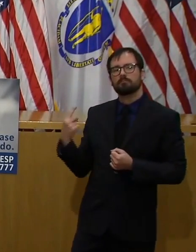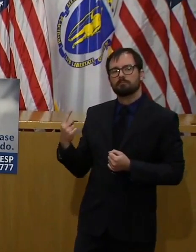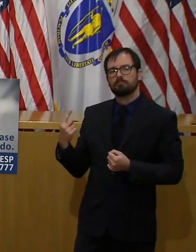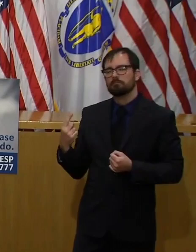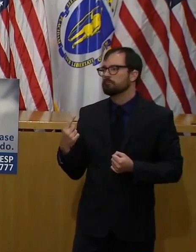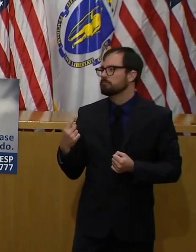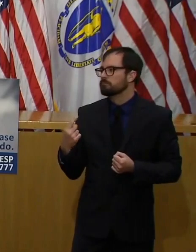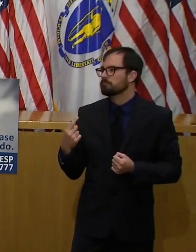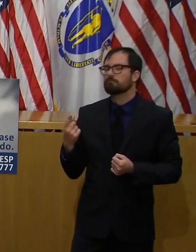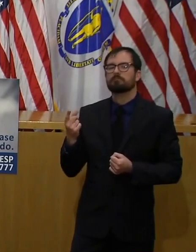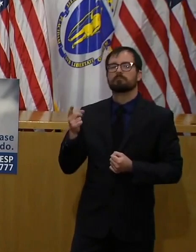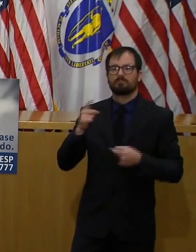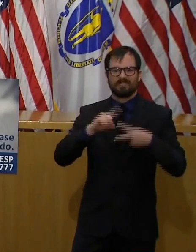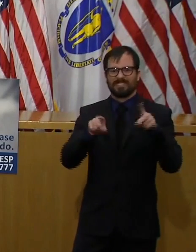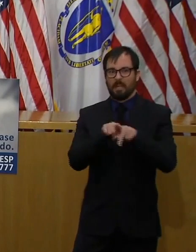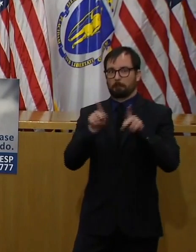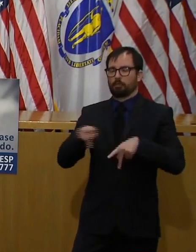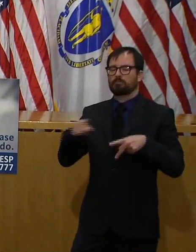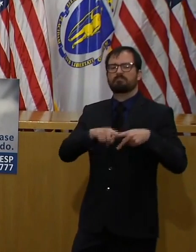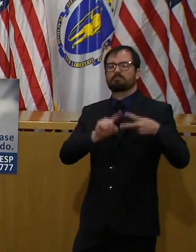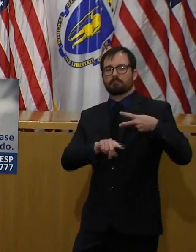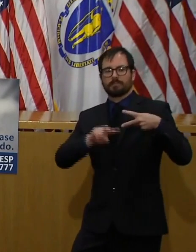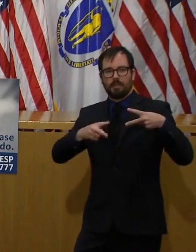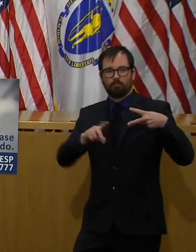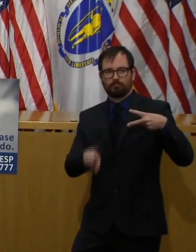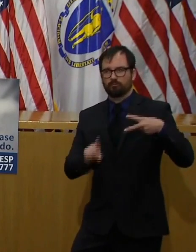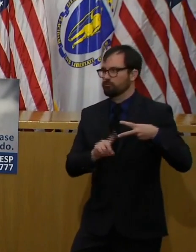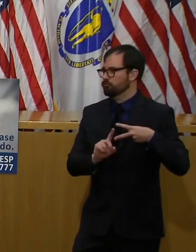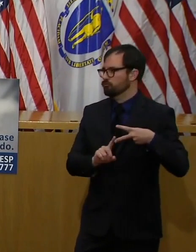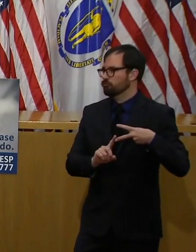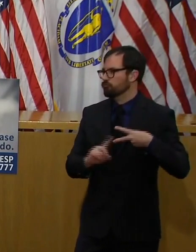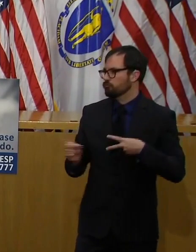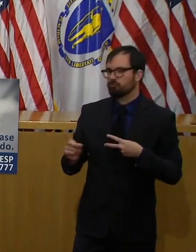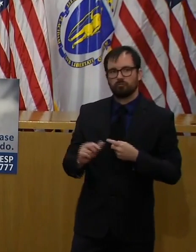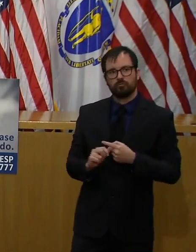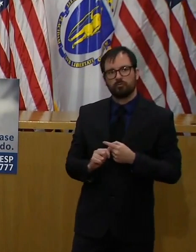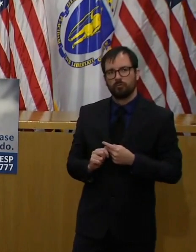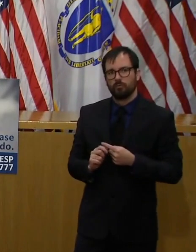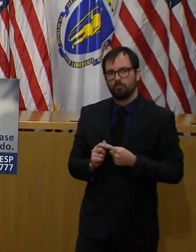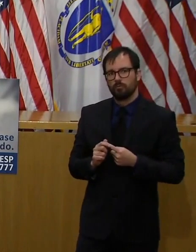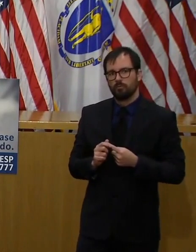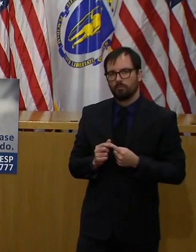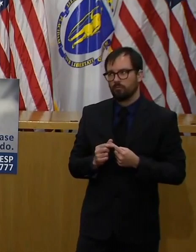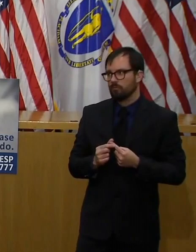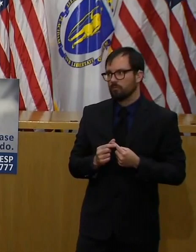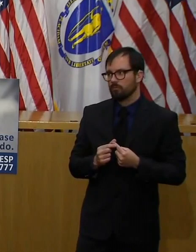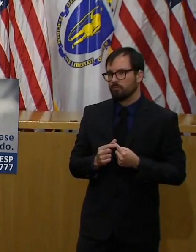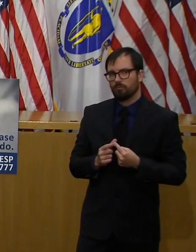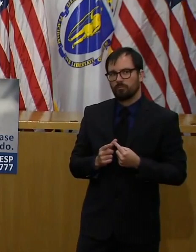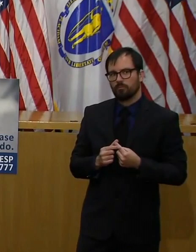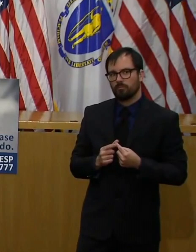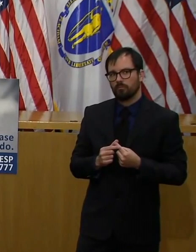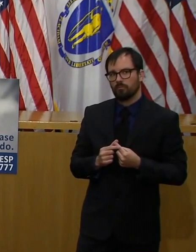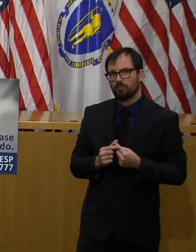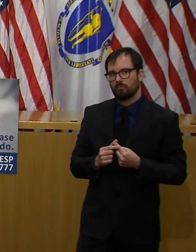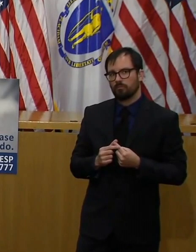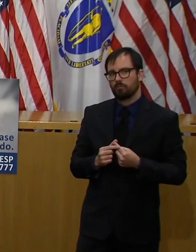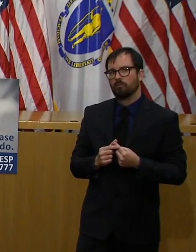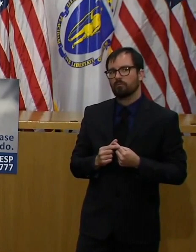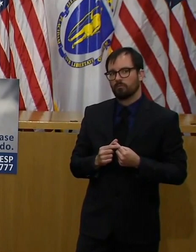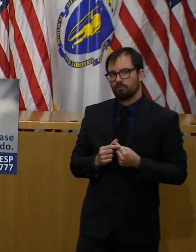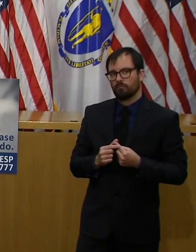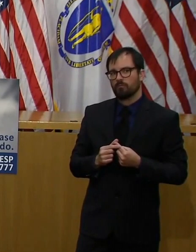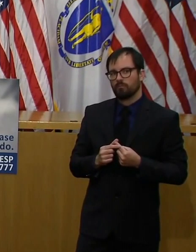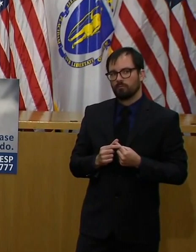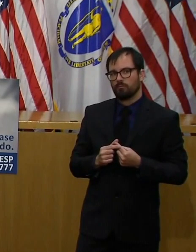test. The National Guard is doing a lot, but I think some of the homes have done their own testing. Yeah. So when you look at the number